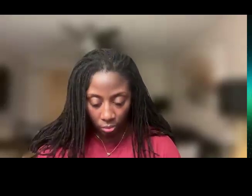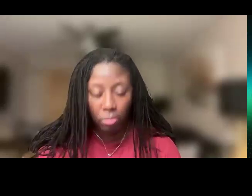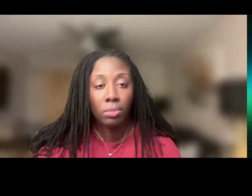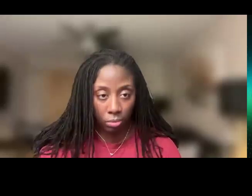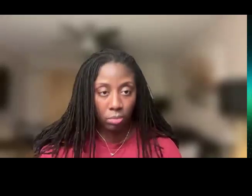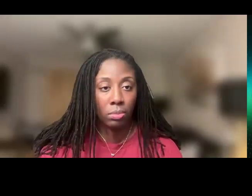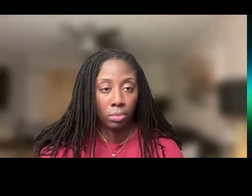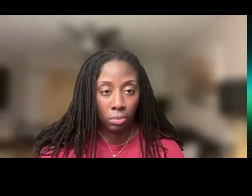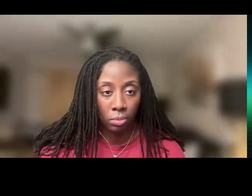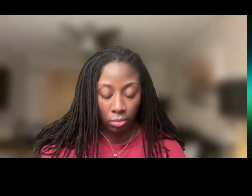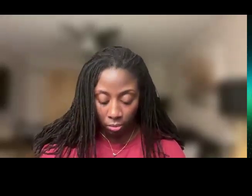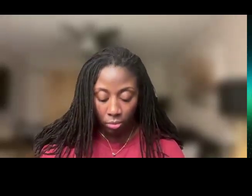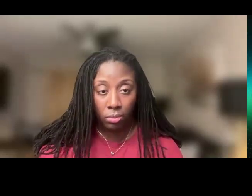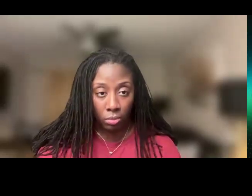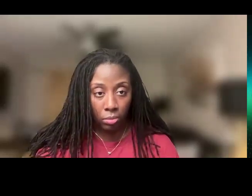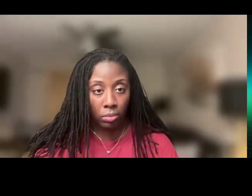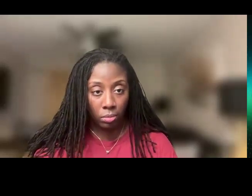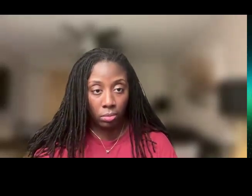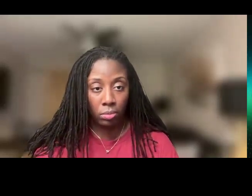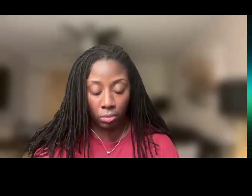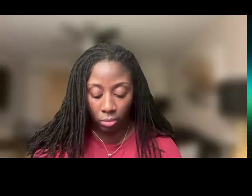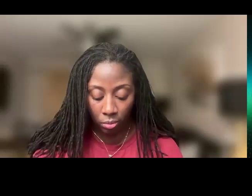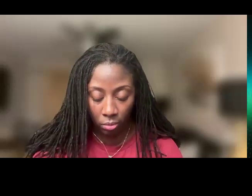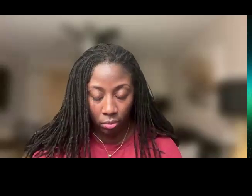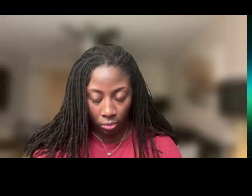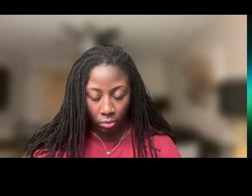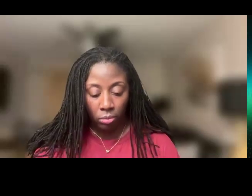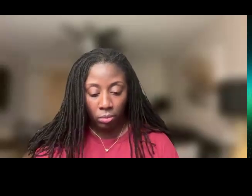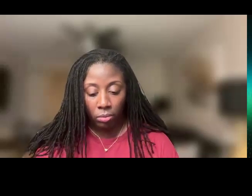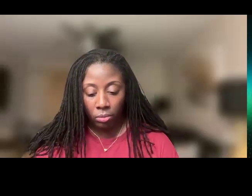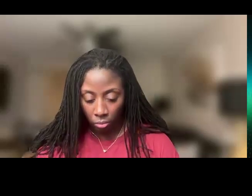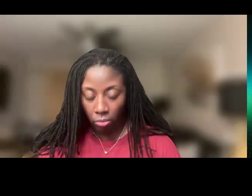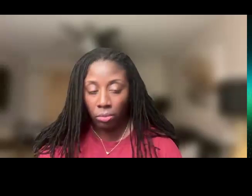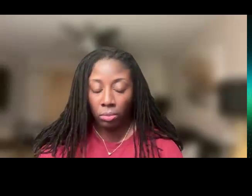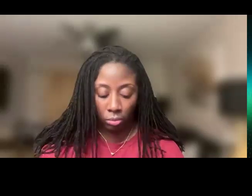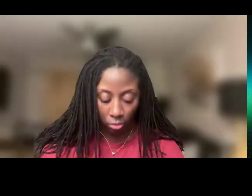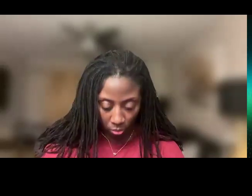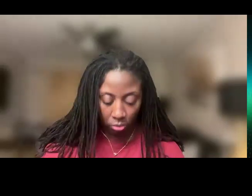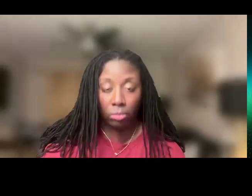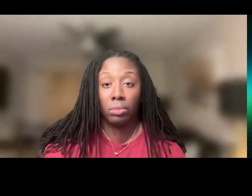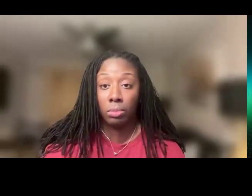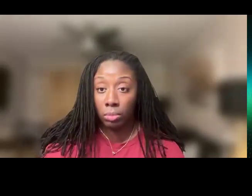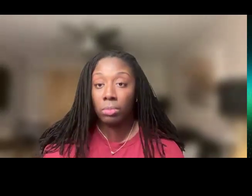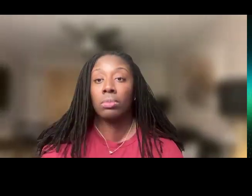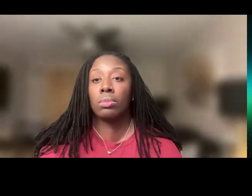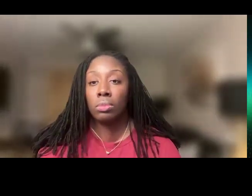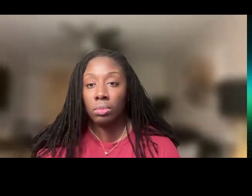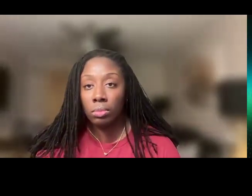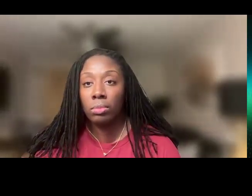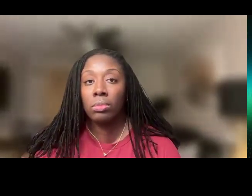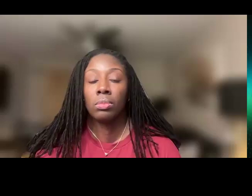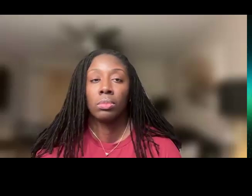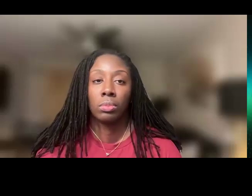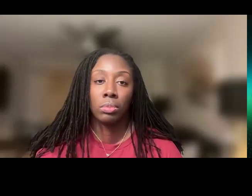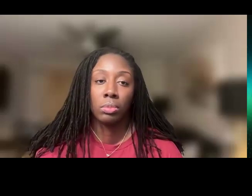drive. And so, when we talk about people with disabilities, we do have the transportation challenge or